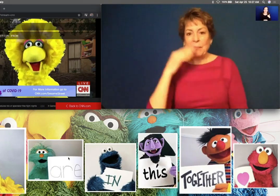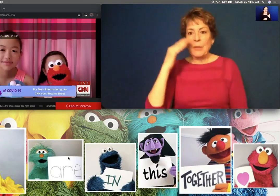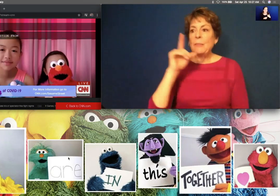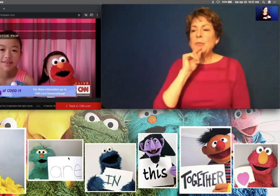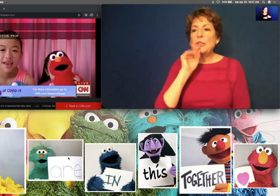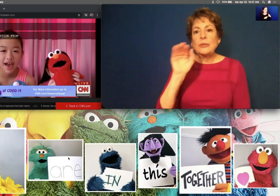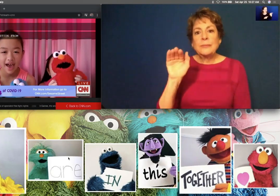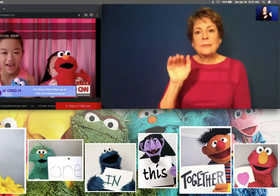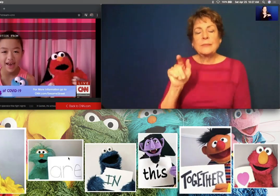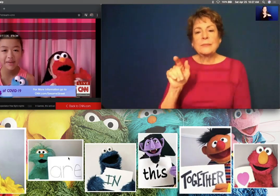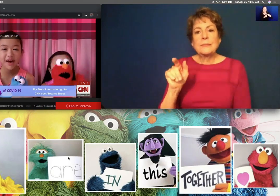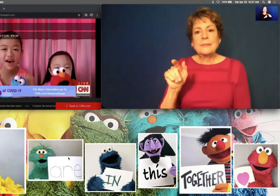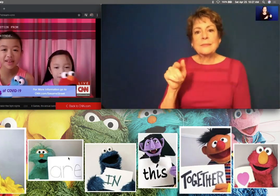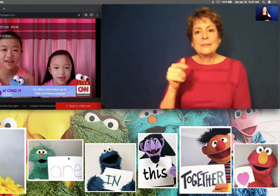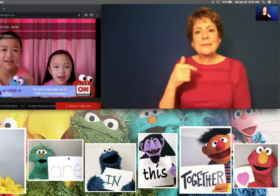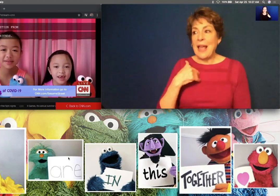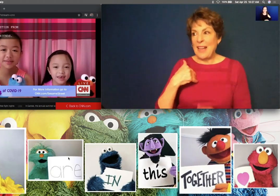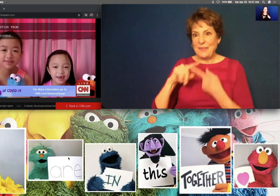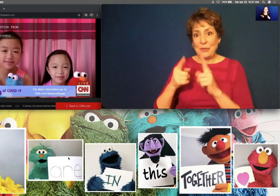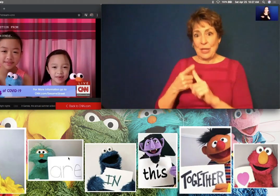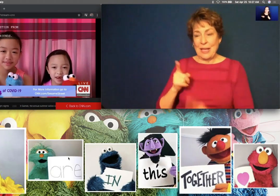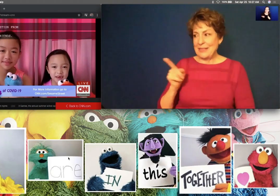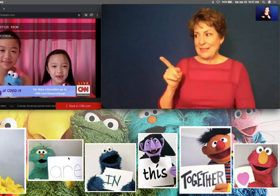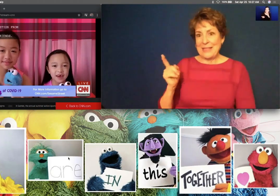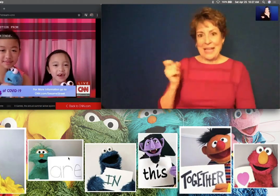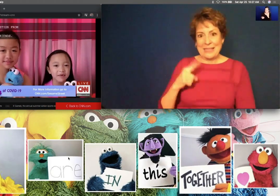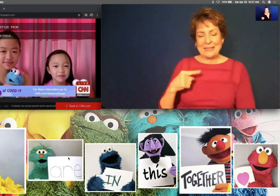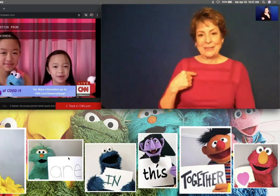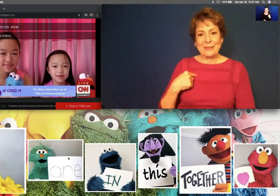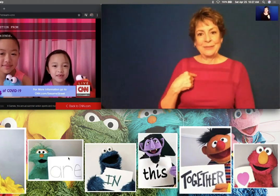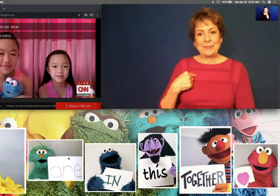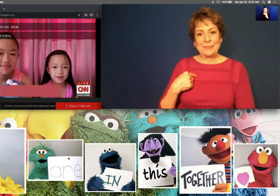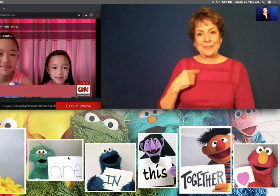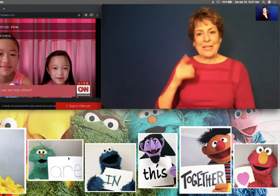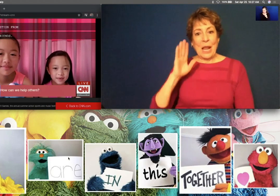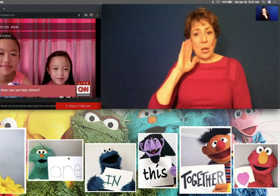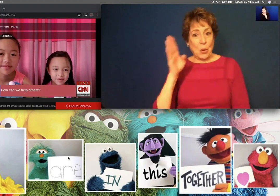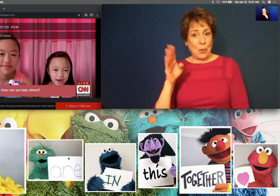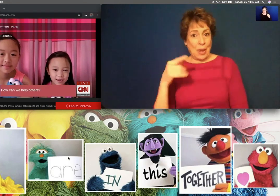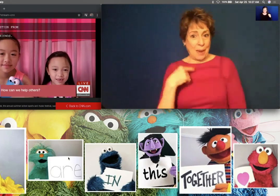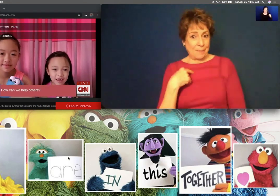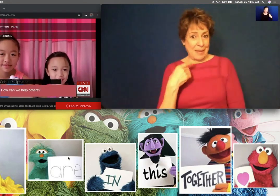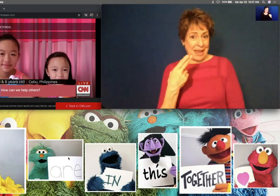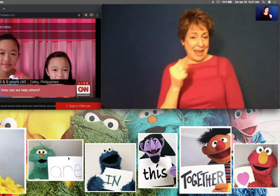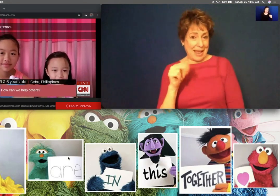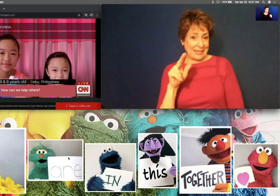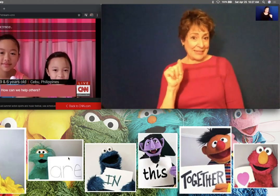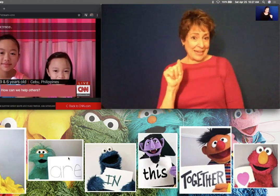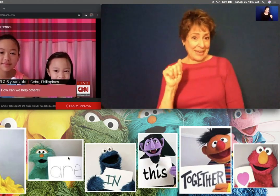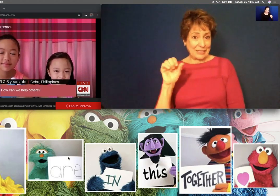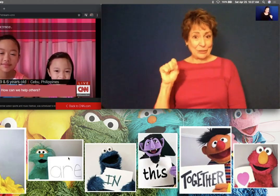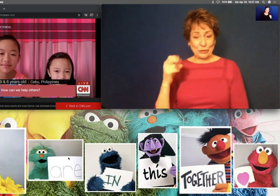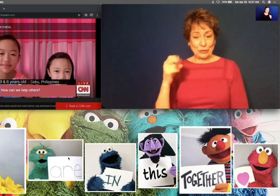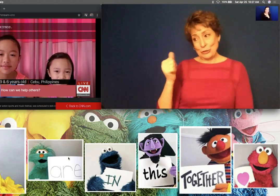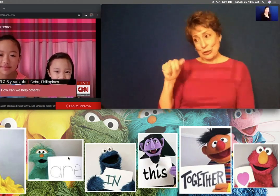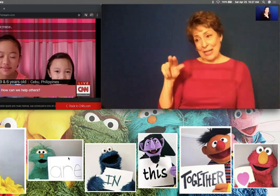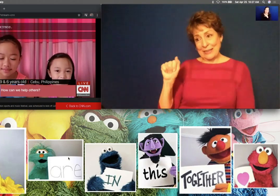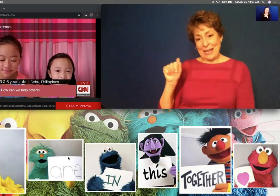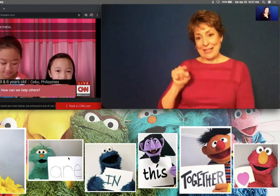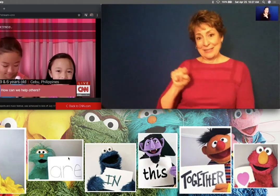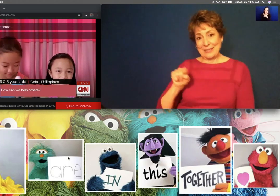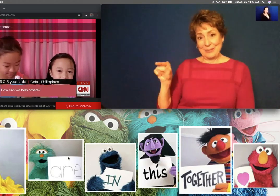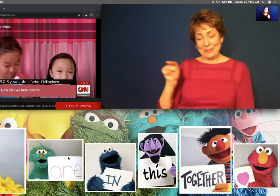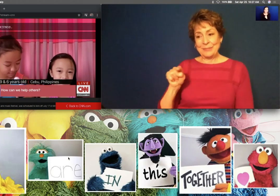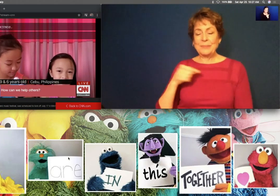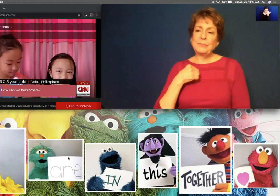Let's go to a question from another one of our friends. Hi, I'm Hannah. And I'm Shanna. We just